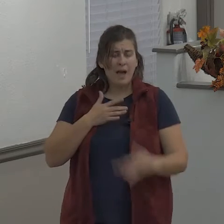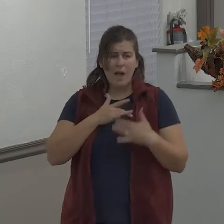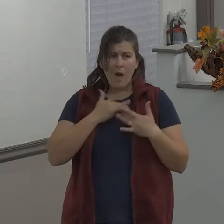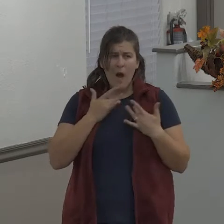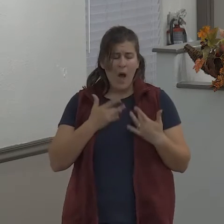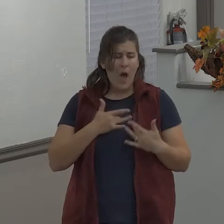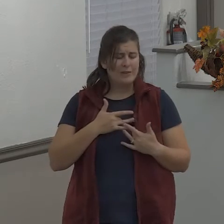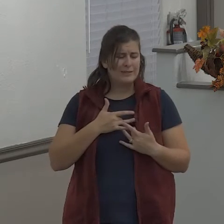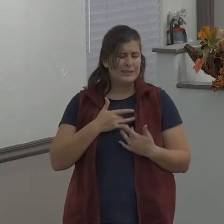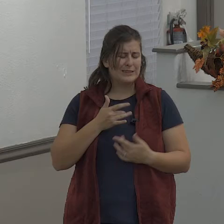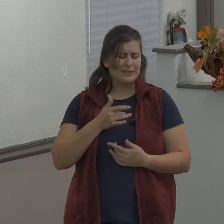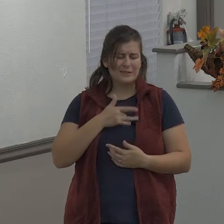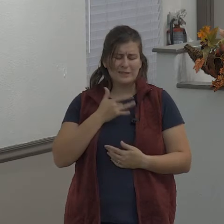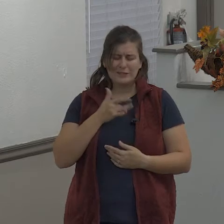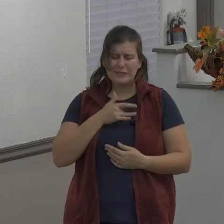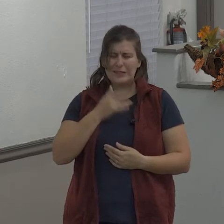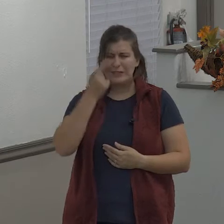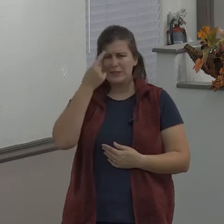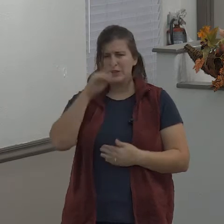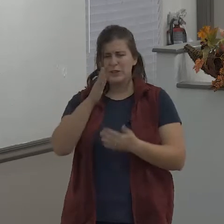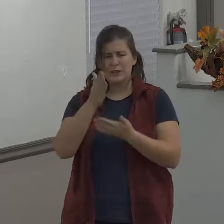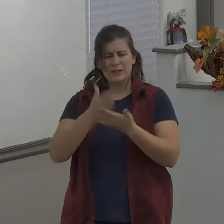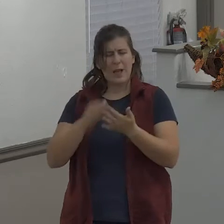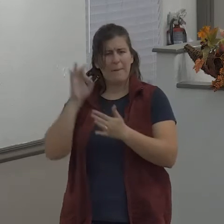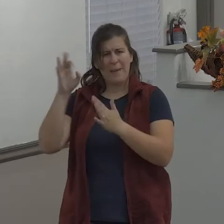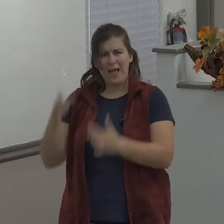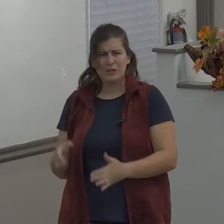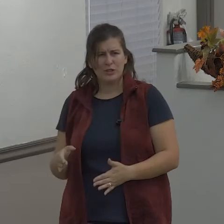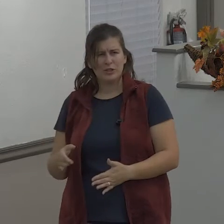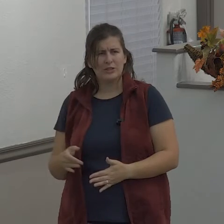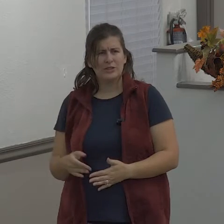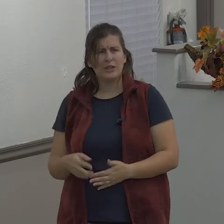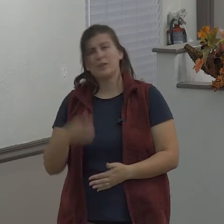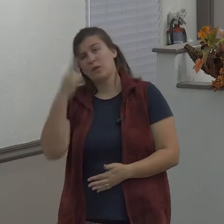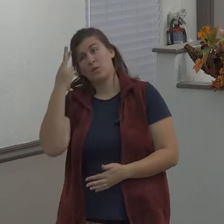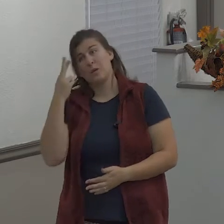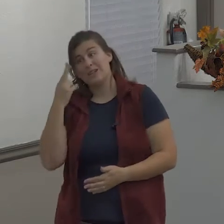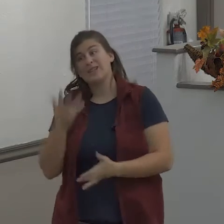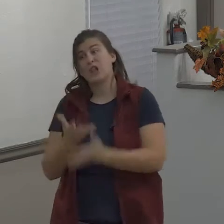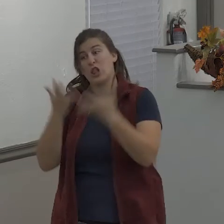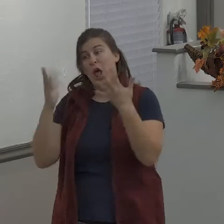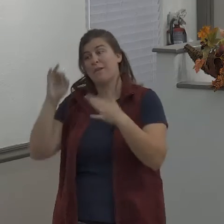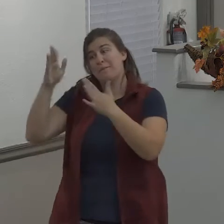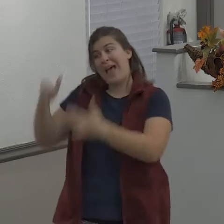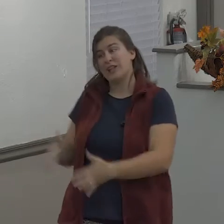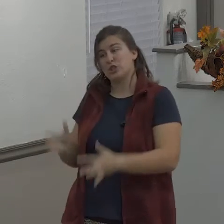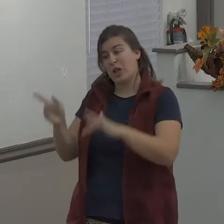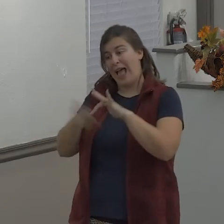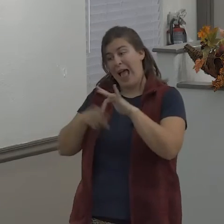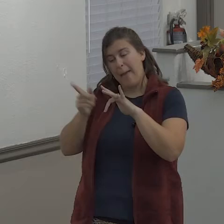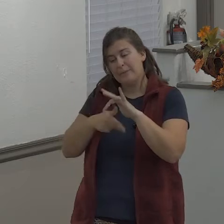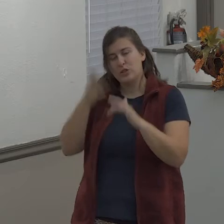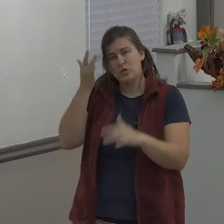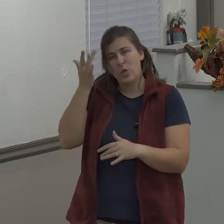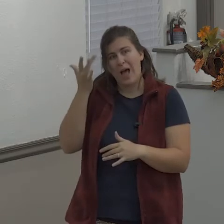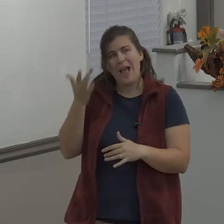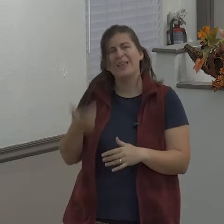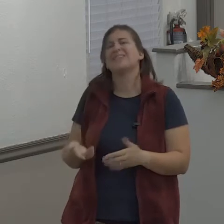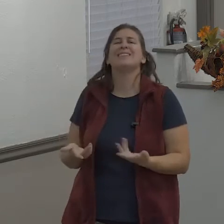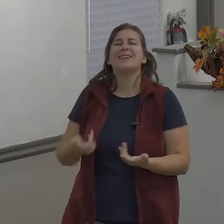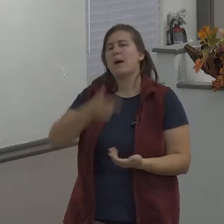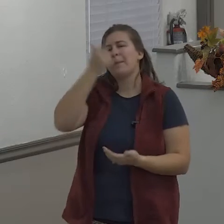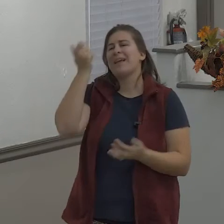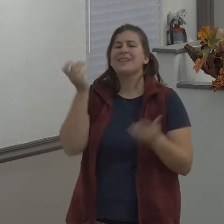My heart goes out to some of these guys. And by the way, the reason why there is a dearth in pastors is because some